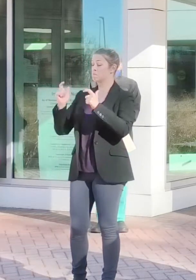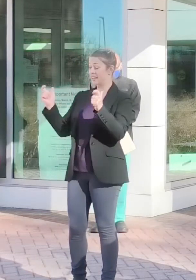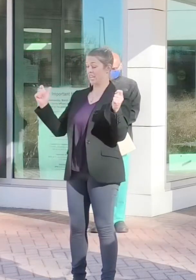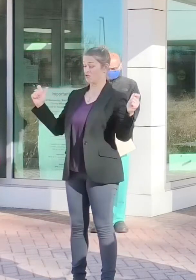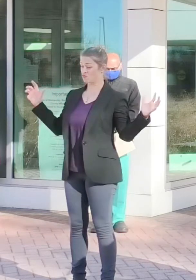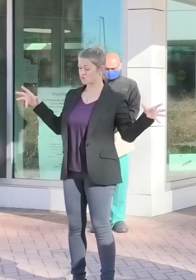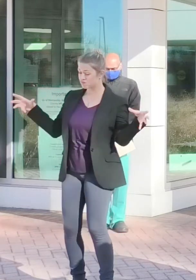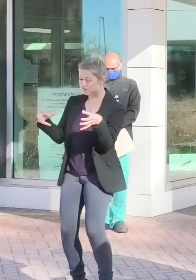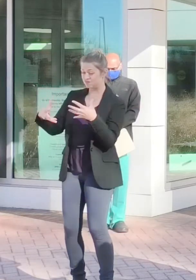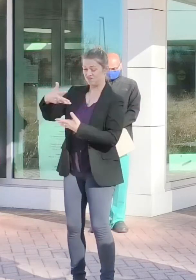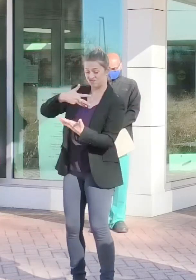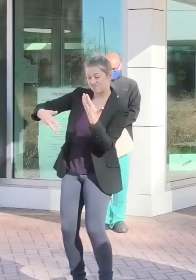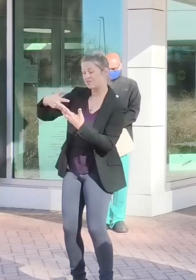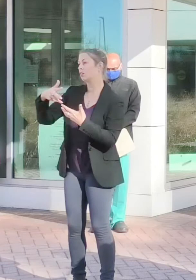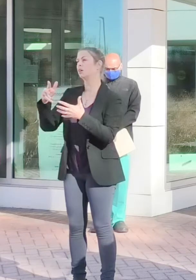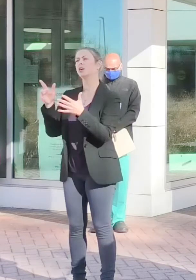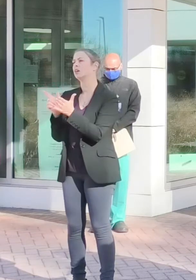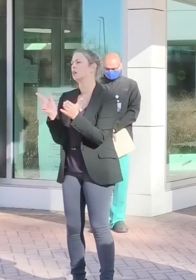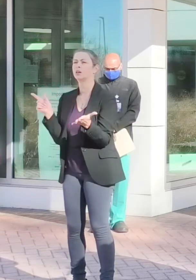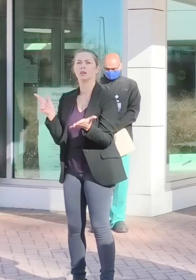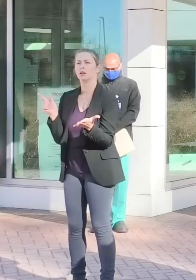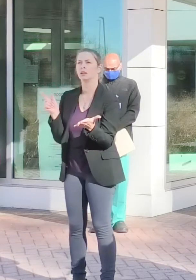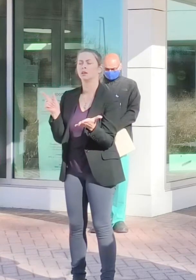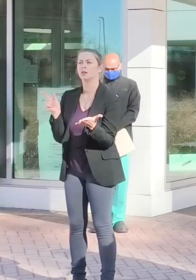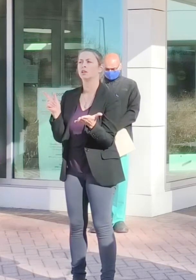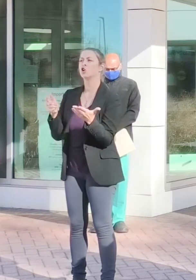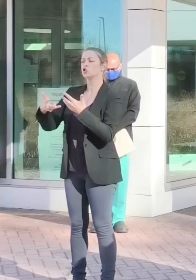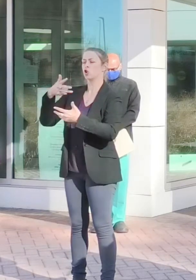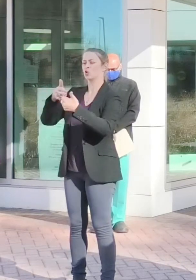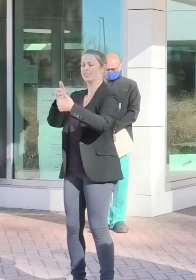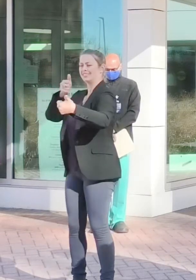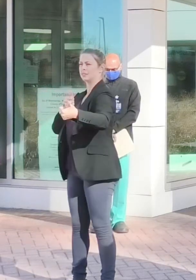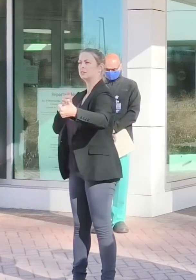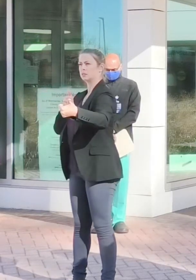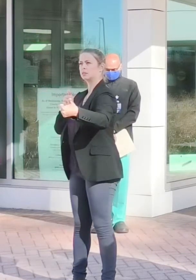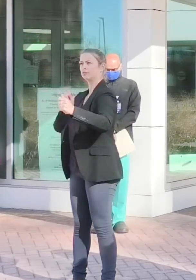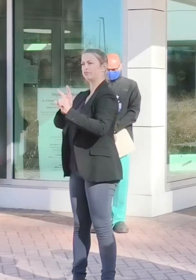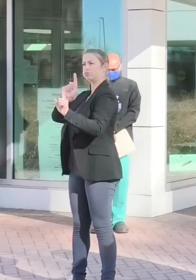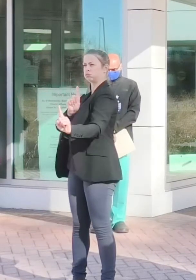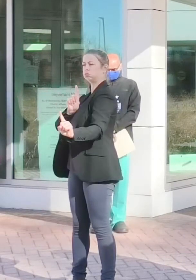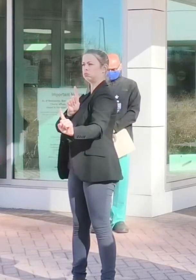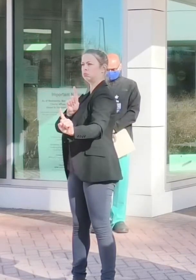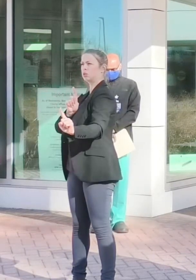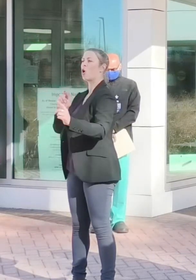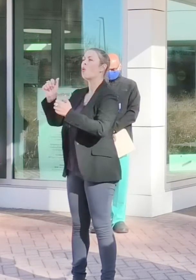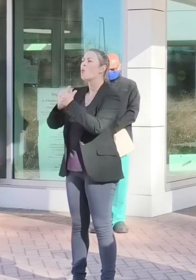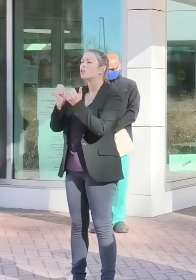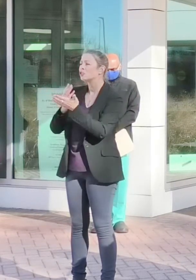and maintain social distancing. Wash your hands routinely. Remember